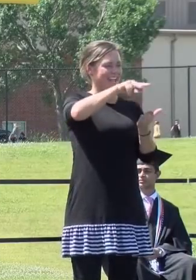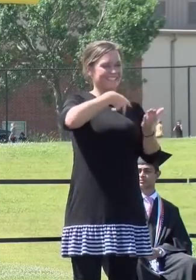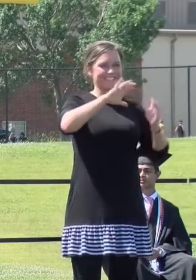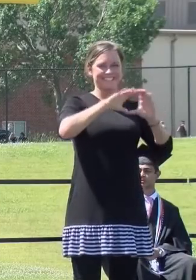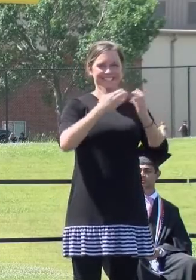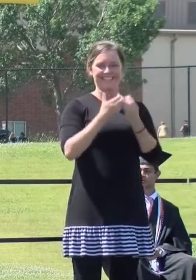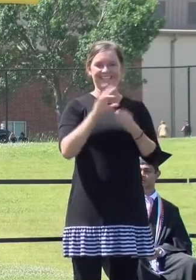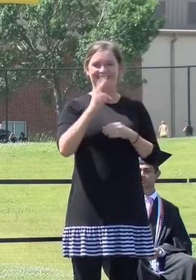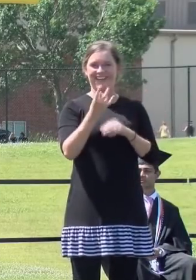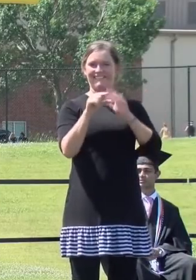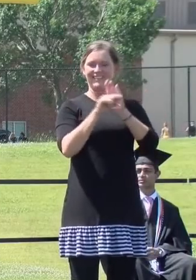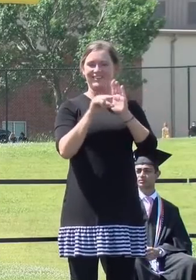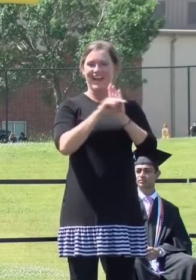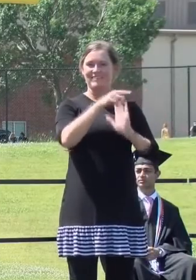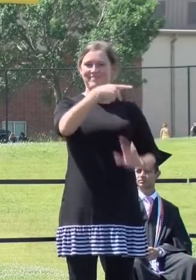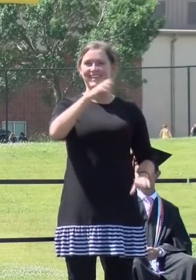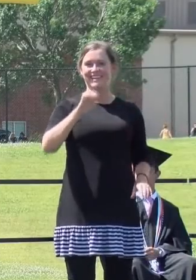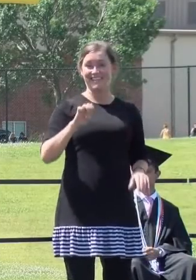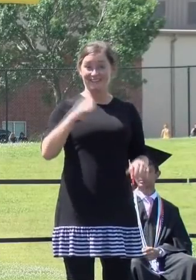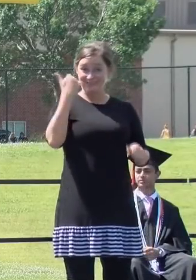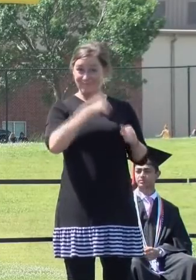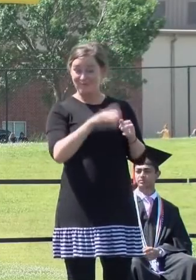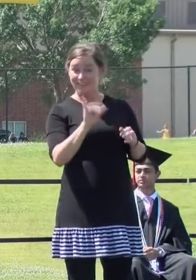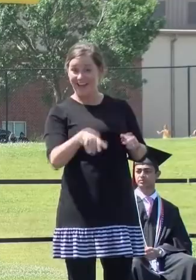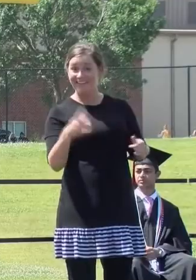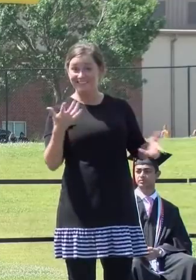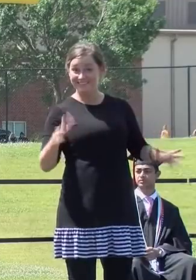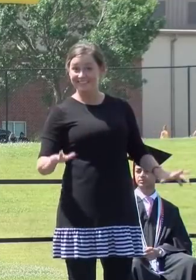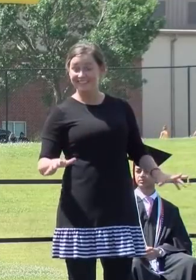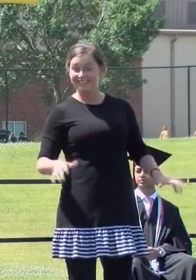class in 7th grade PE. Remember that?